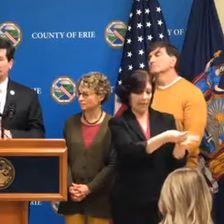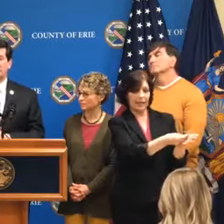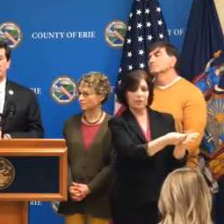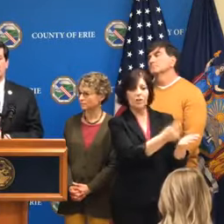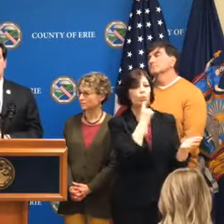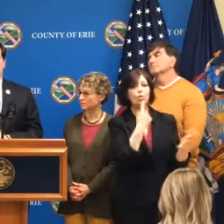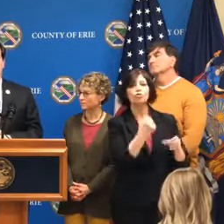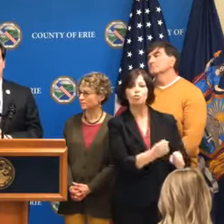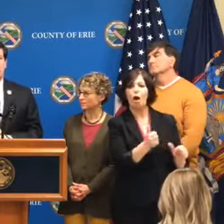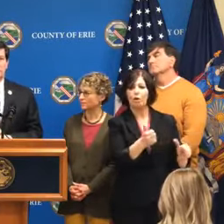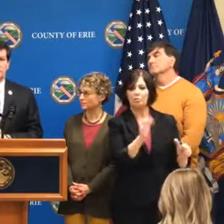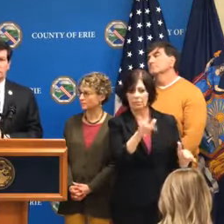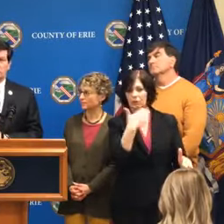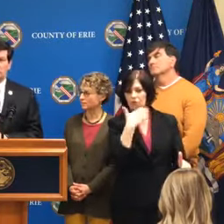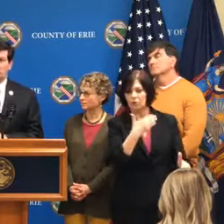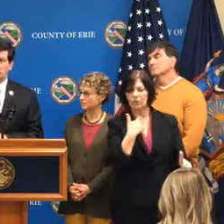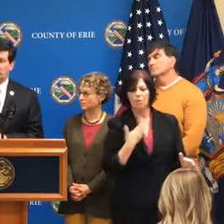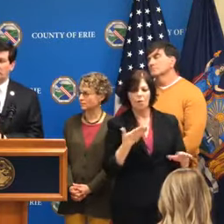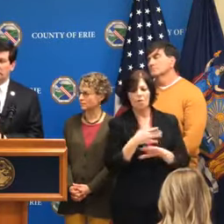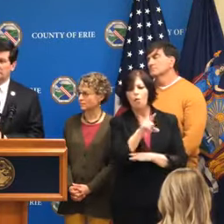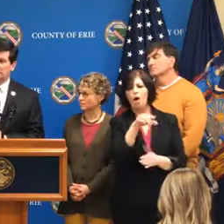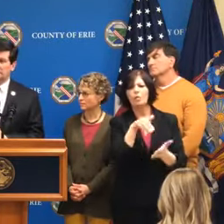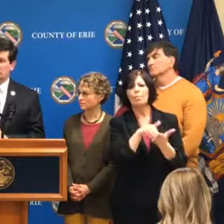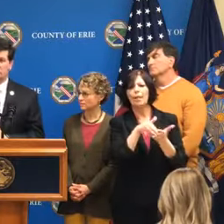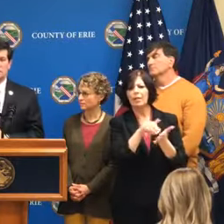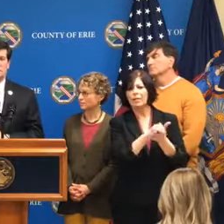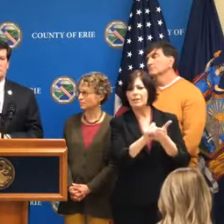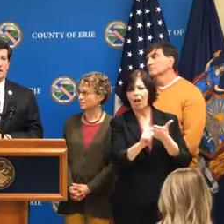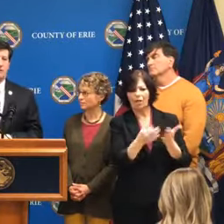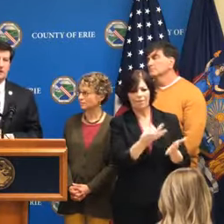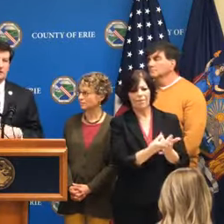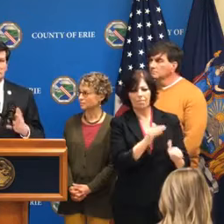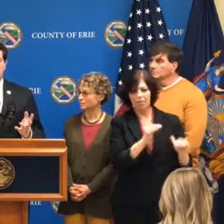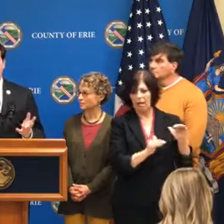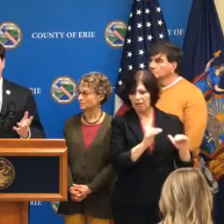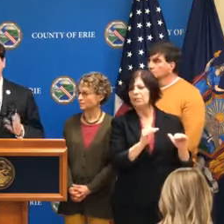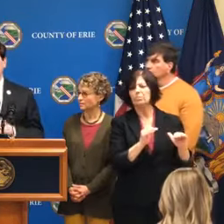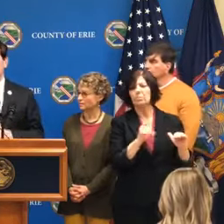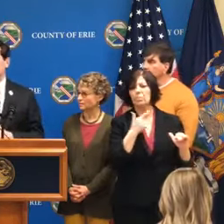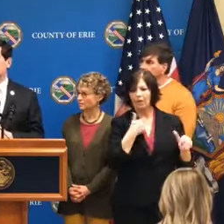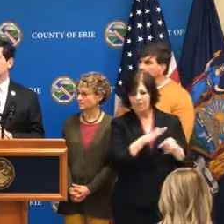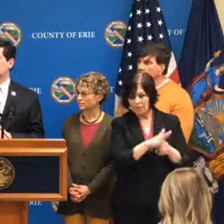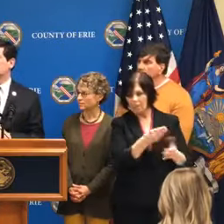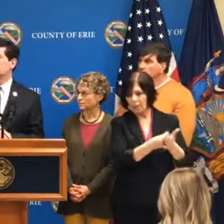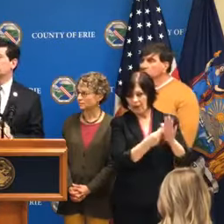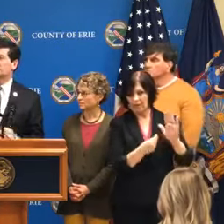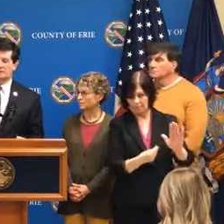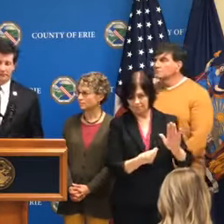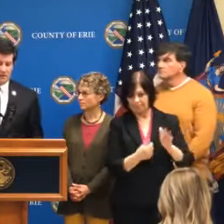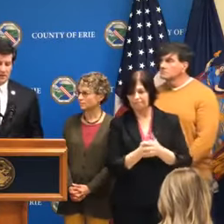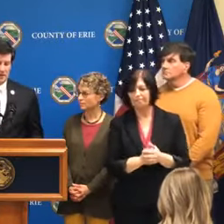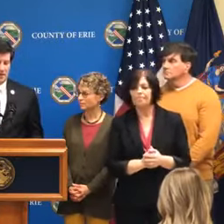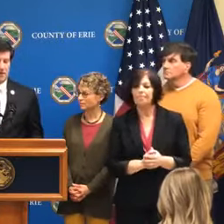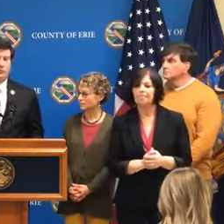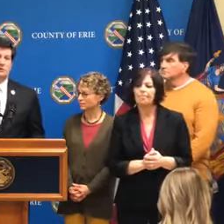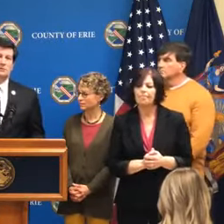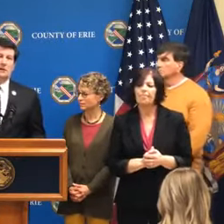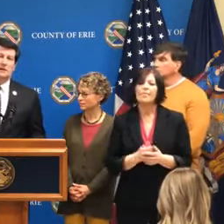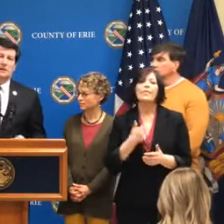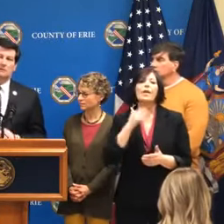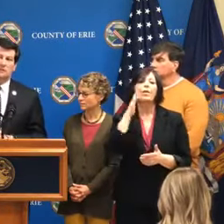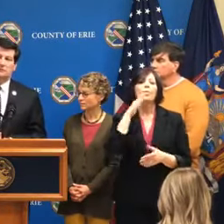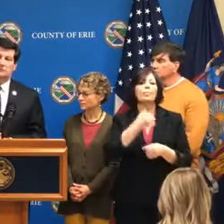thing. We have over $100 million fund balance. We were trending to have an $8 to $10 million surplus for 2019. I'm going